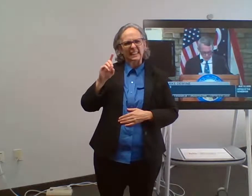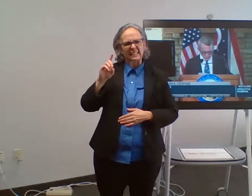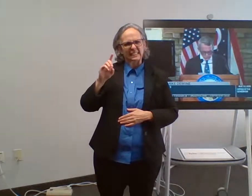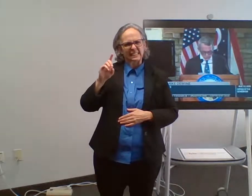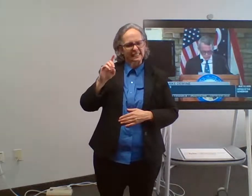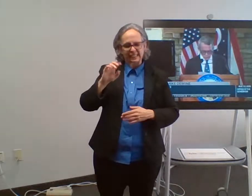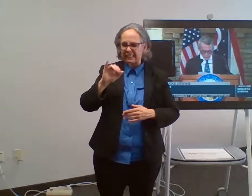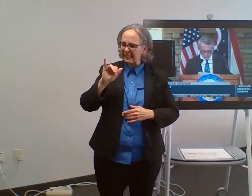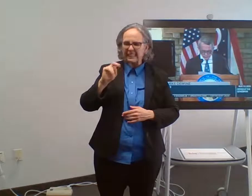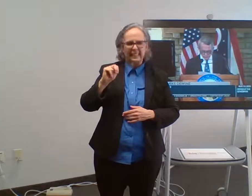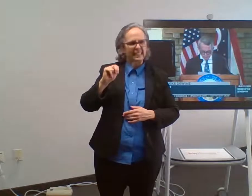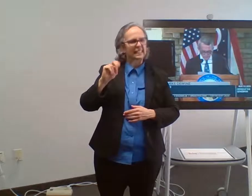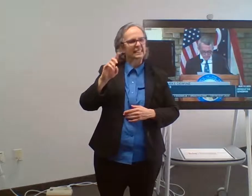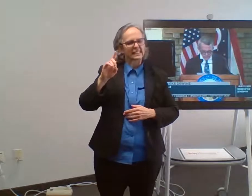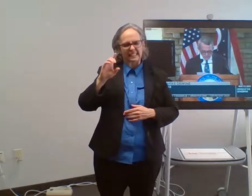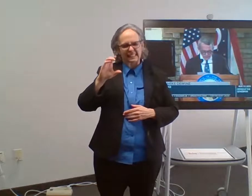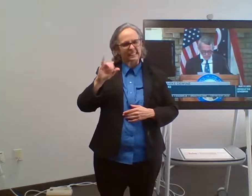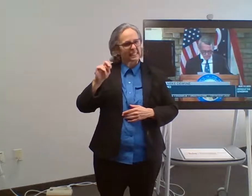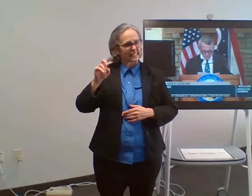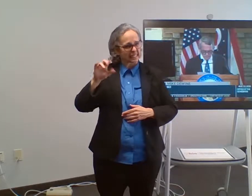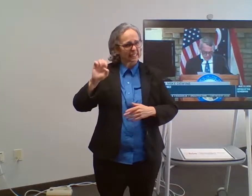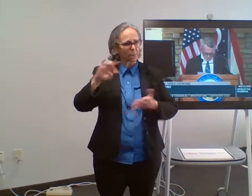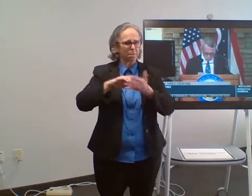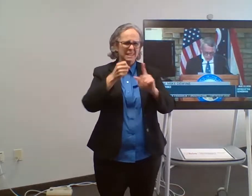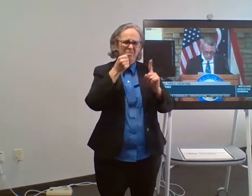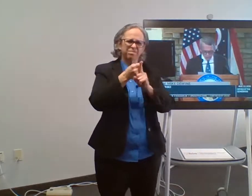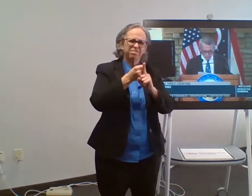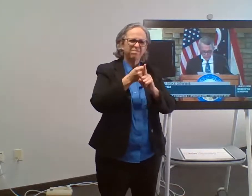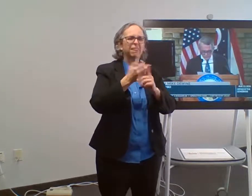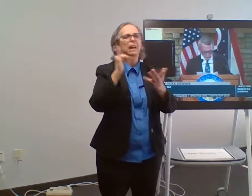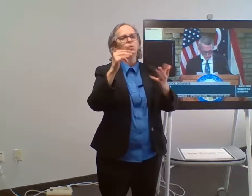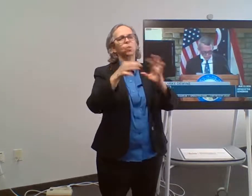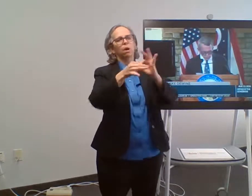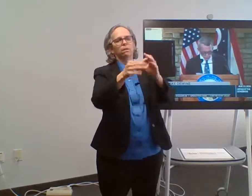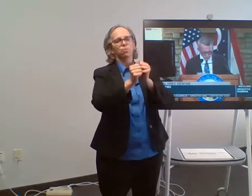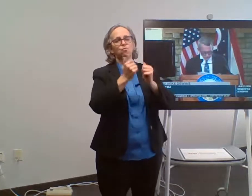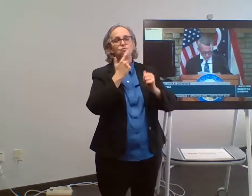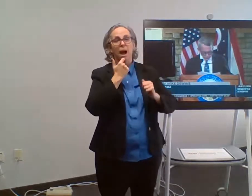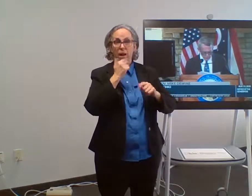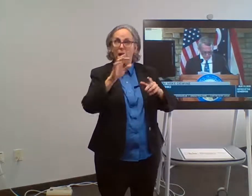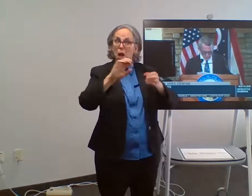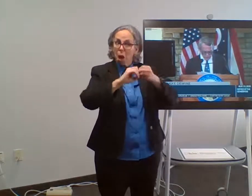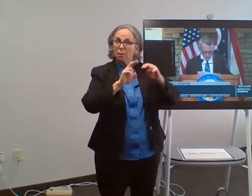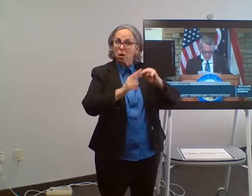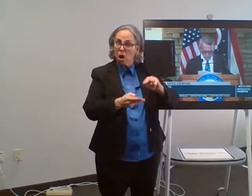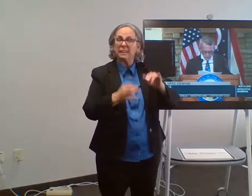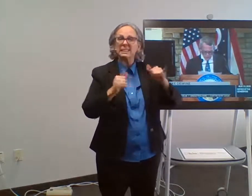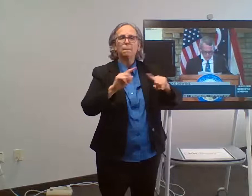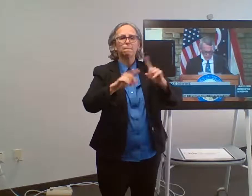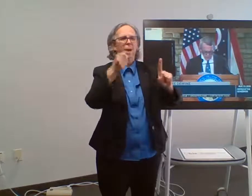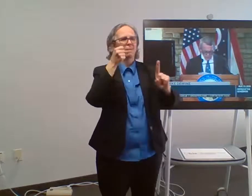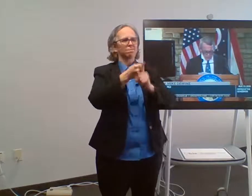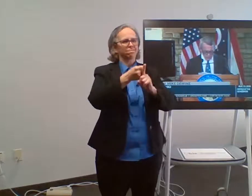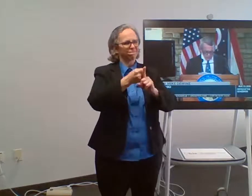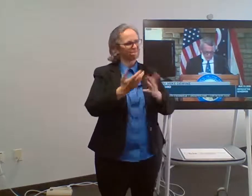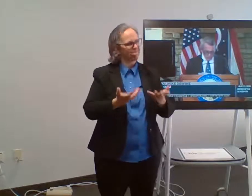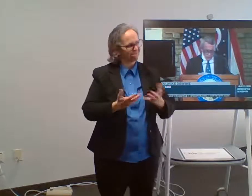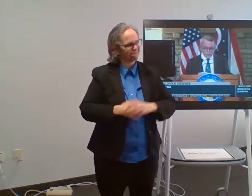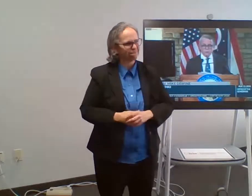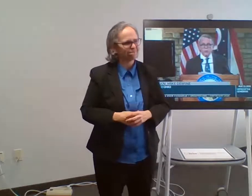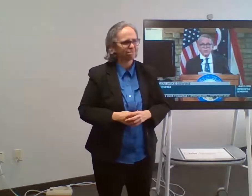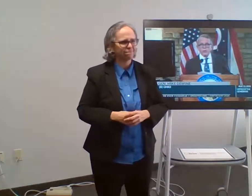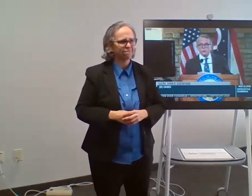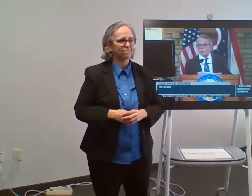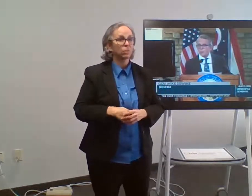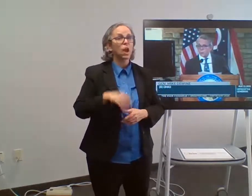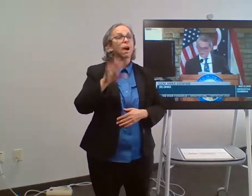the past 2 weeks. They have gone down, and that is good news. Fairfield County, they are above